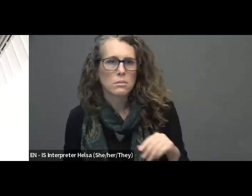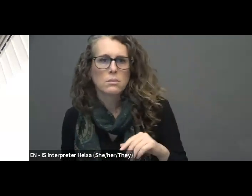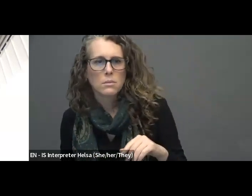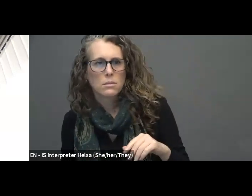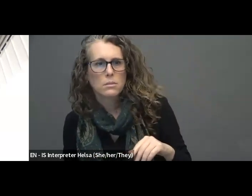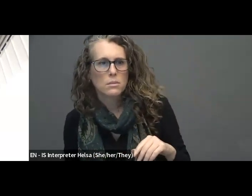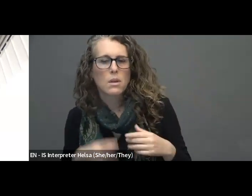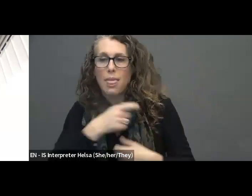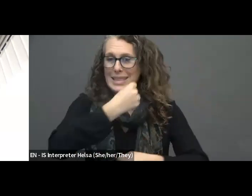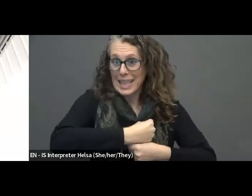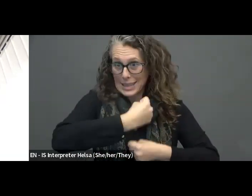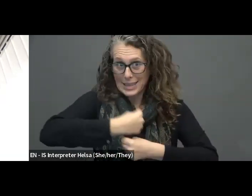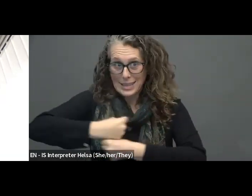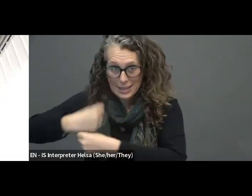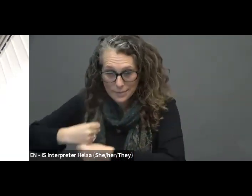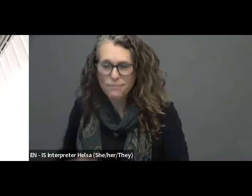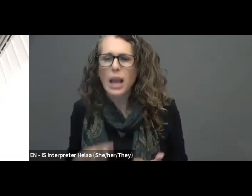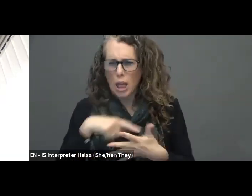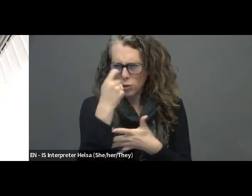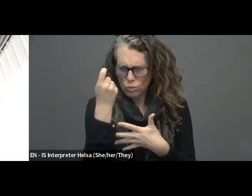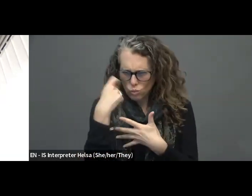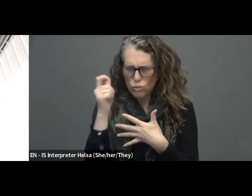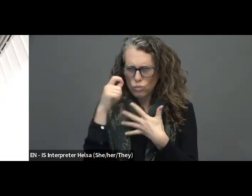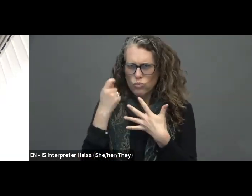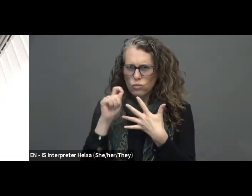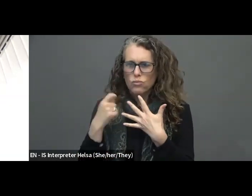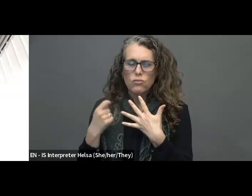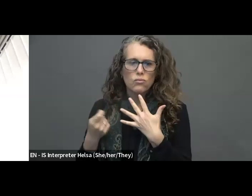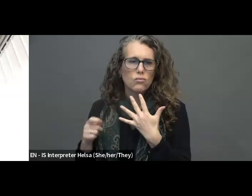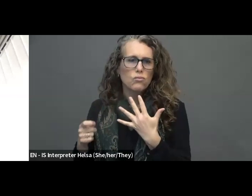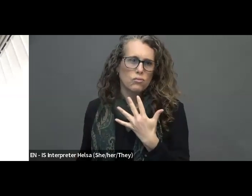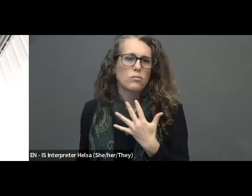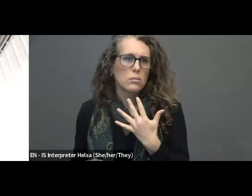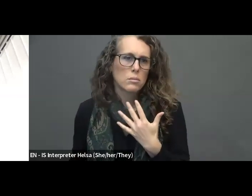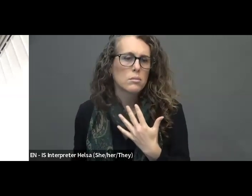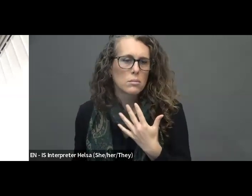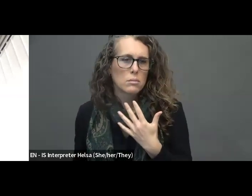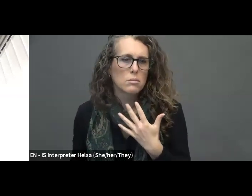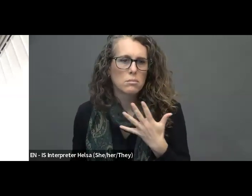And the tasks and the criteria were included as a separate facet in the model.